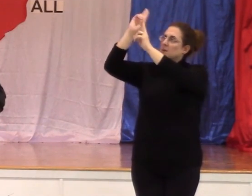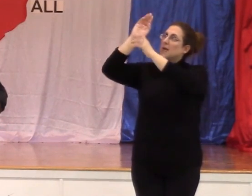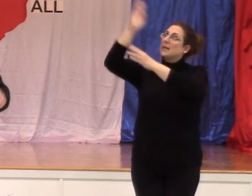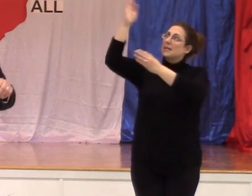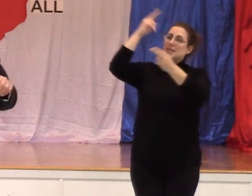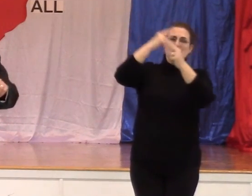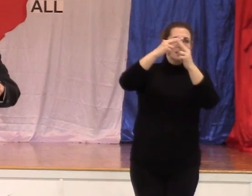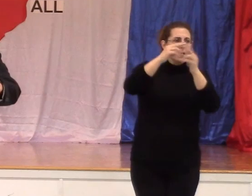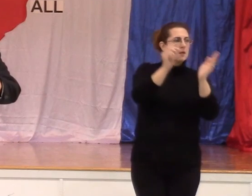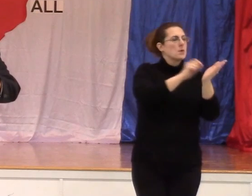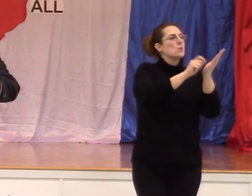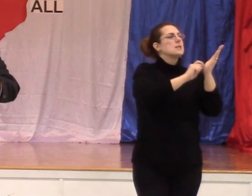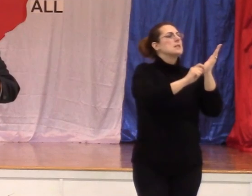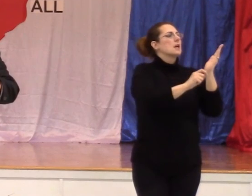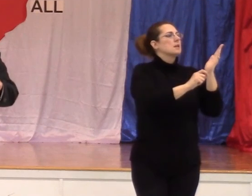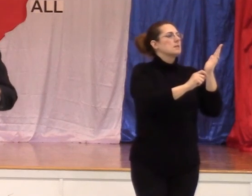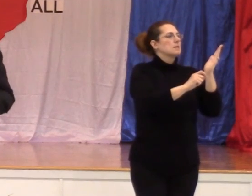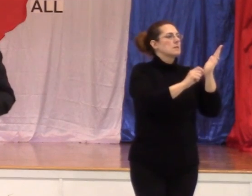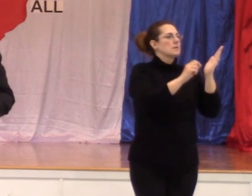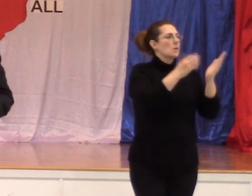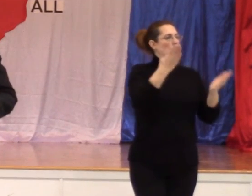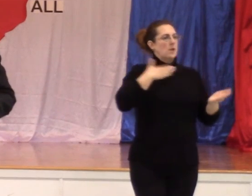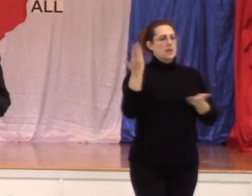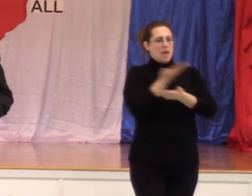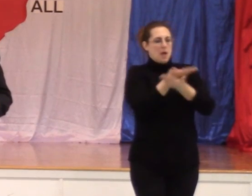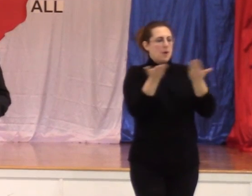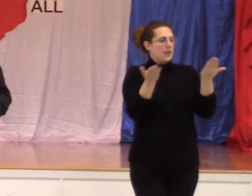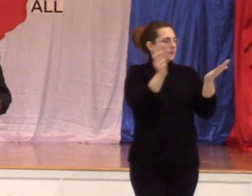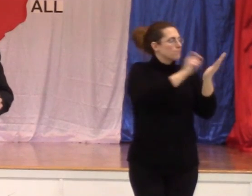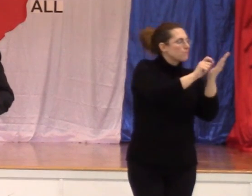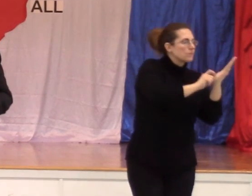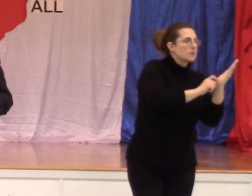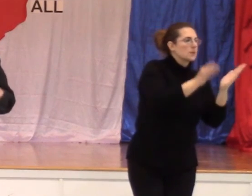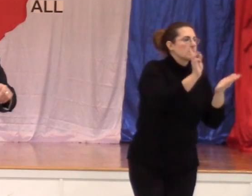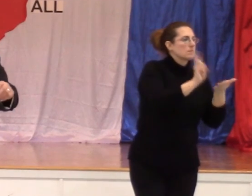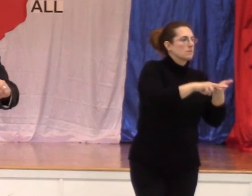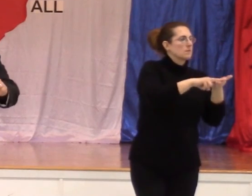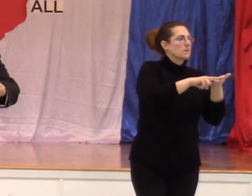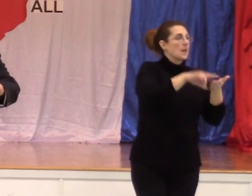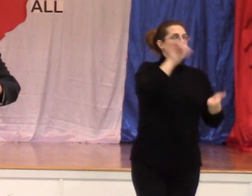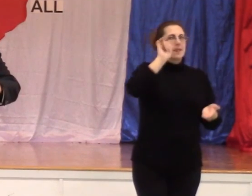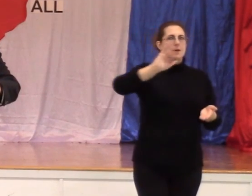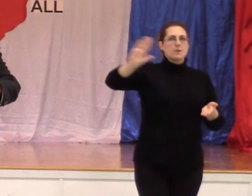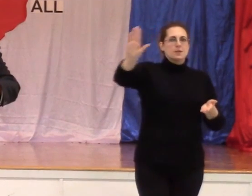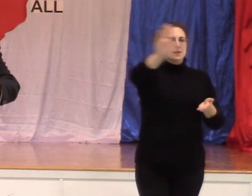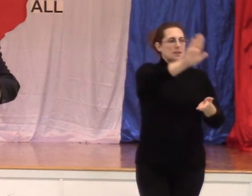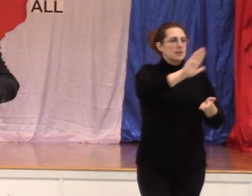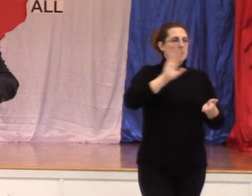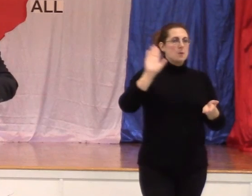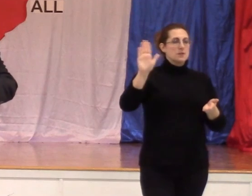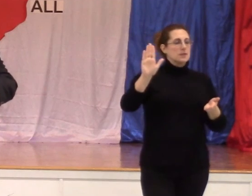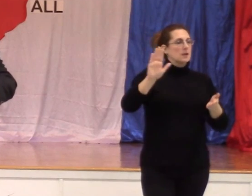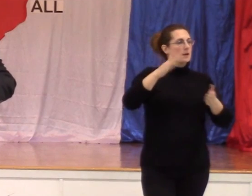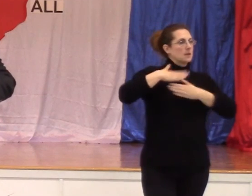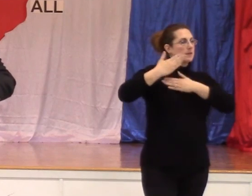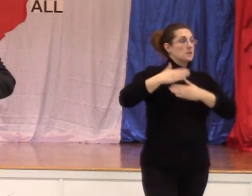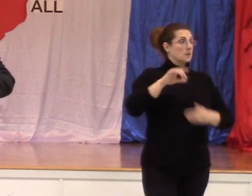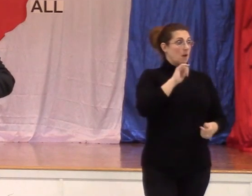name attached our signatures with our own hands. This was their confession, and this is our